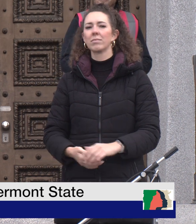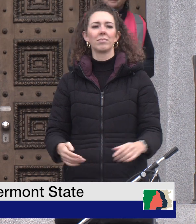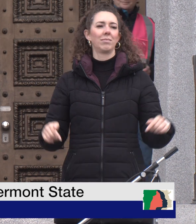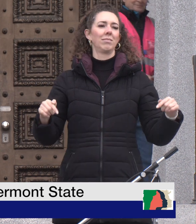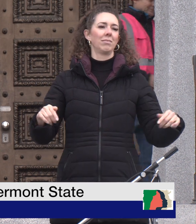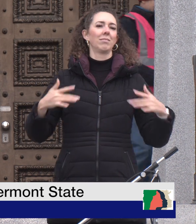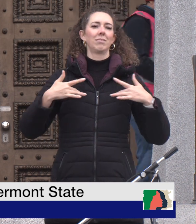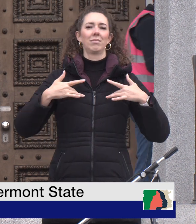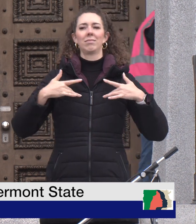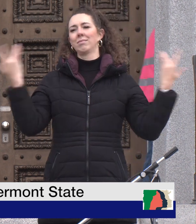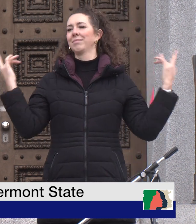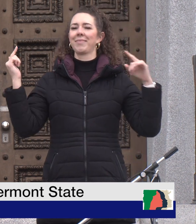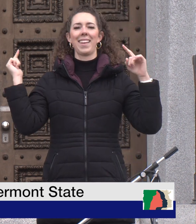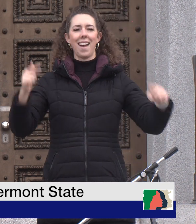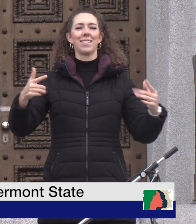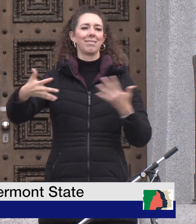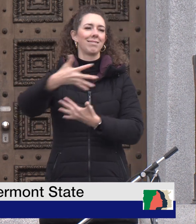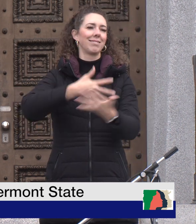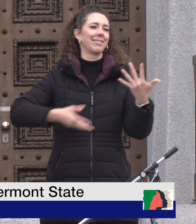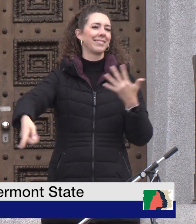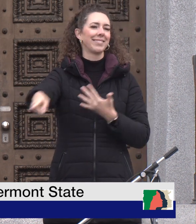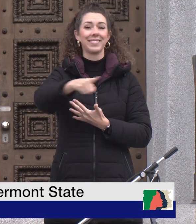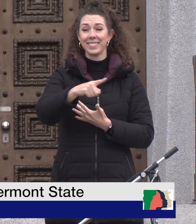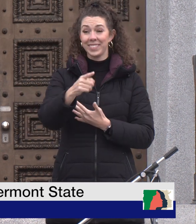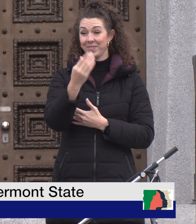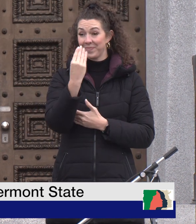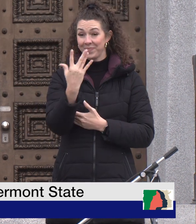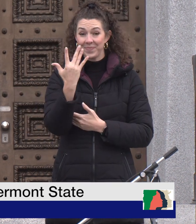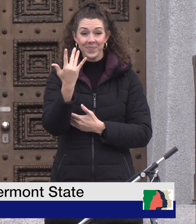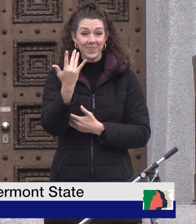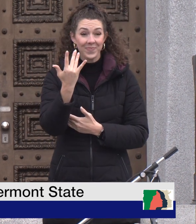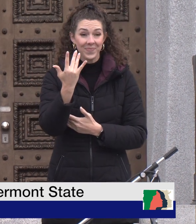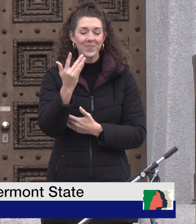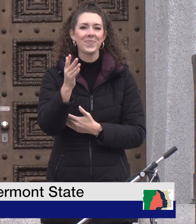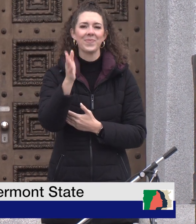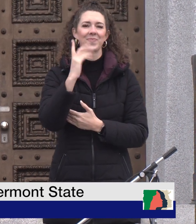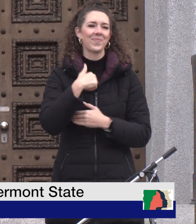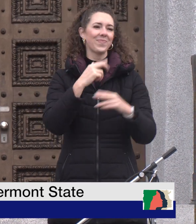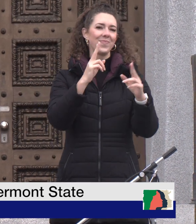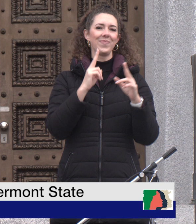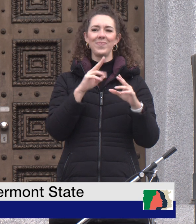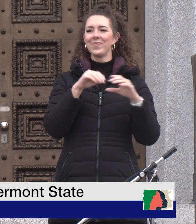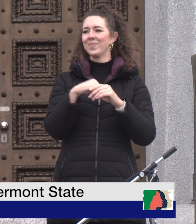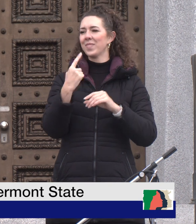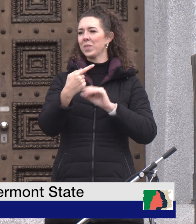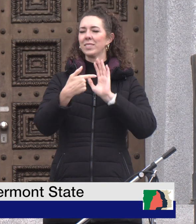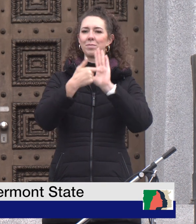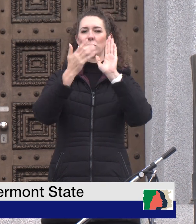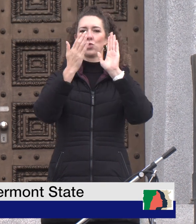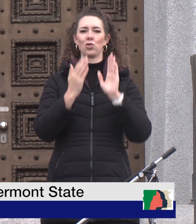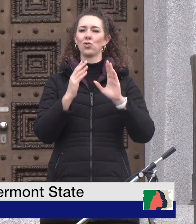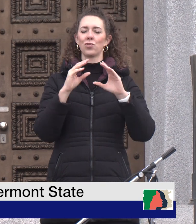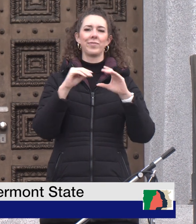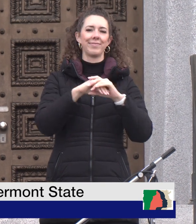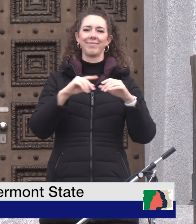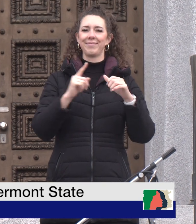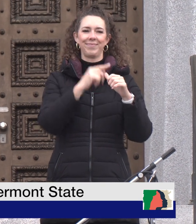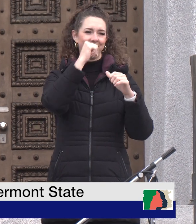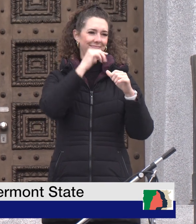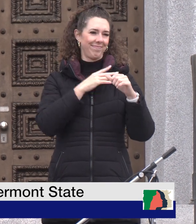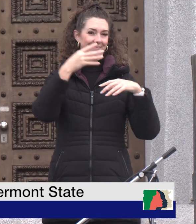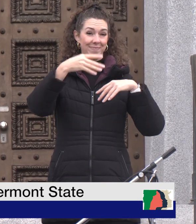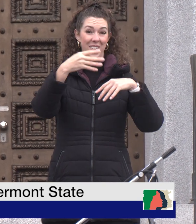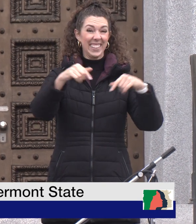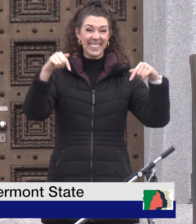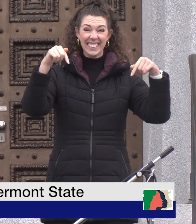This is exciting to be here. And I'll tell you why this is exciting. I had the honor of being able to be one of the speakers for the first Women's March on these very steps,